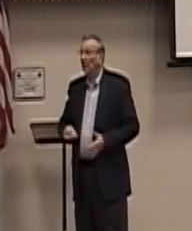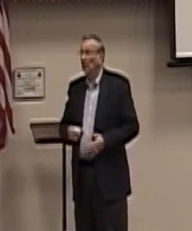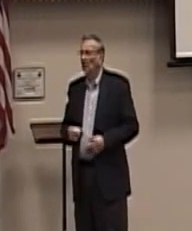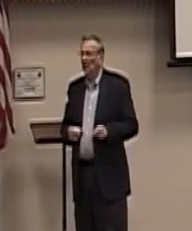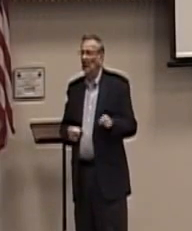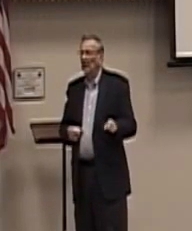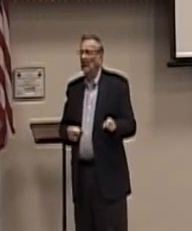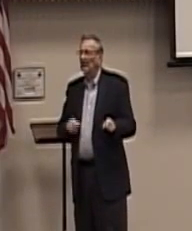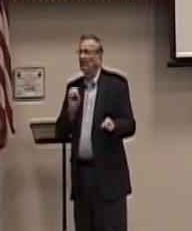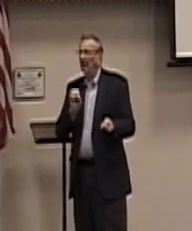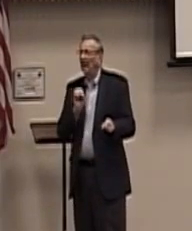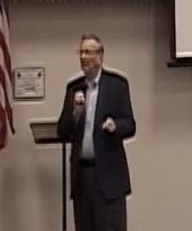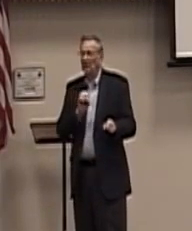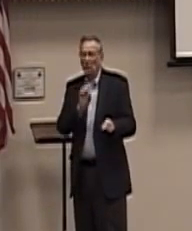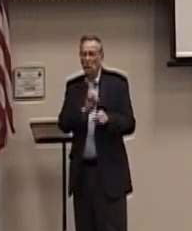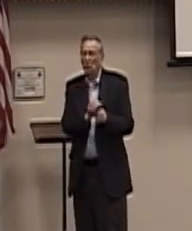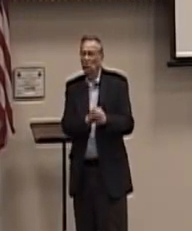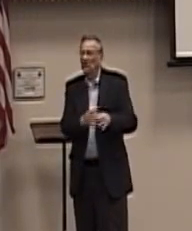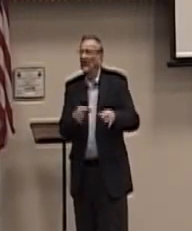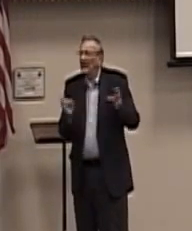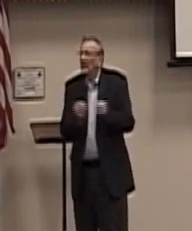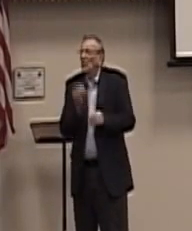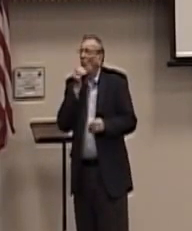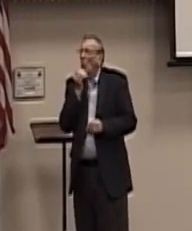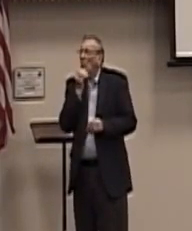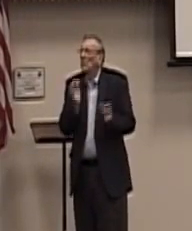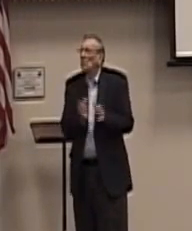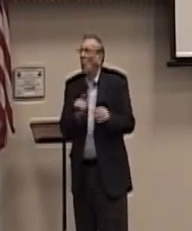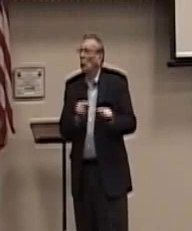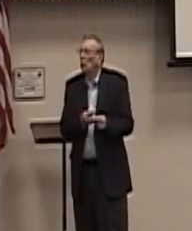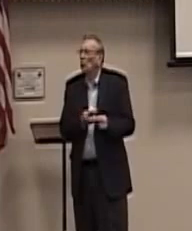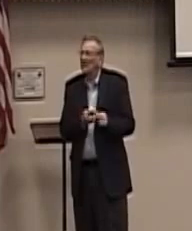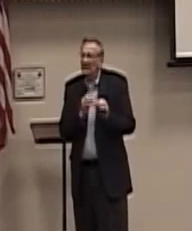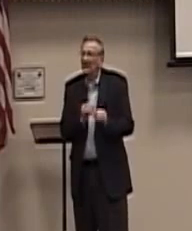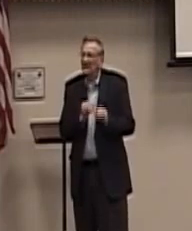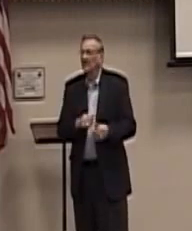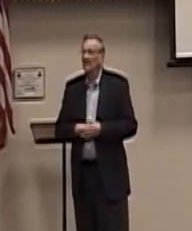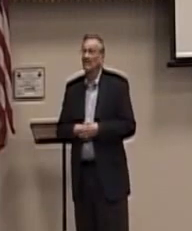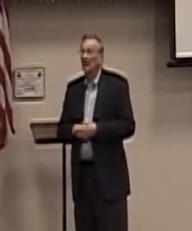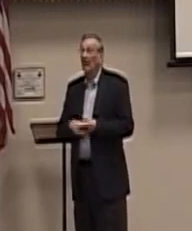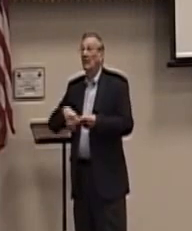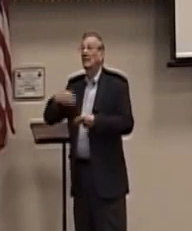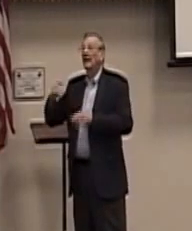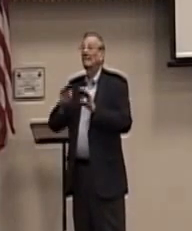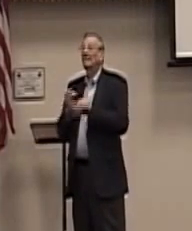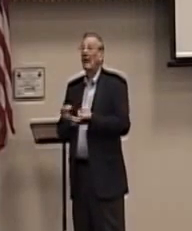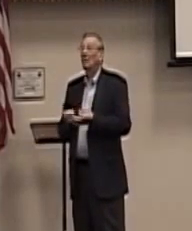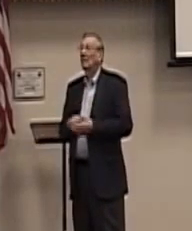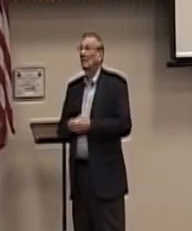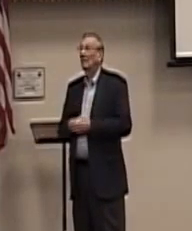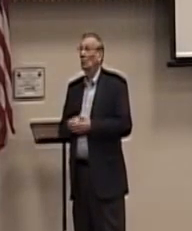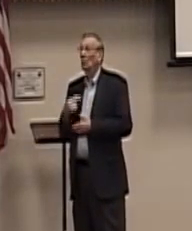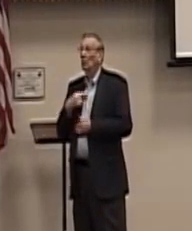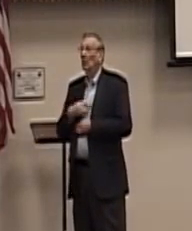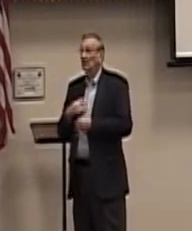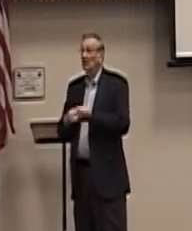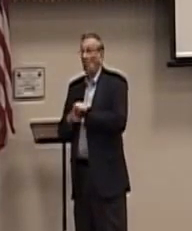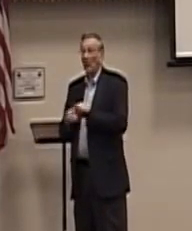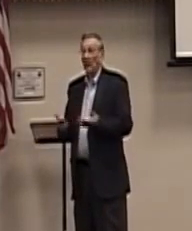of an evangelist and just sharing what has been shared with him. The next family I want to share with you that we